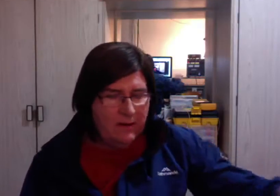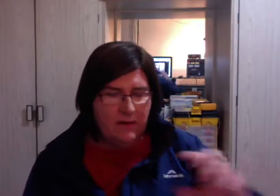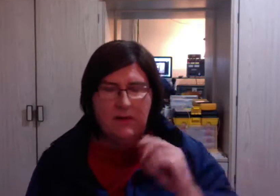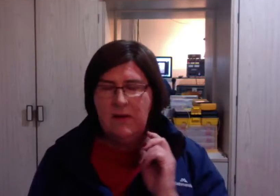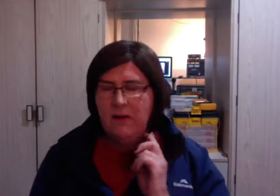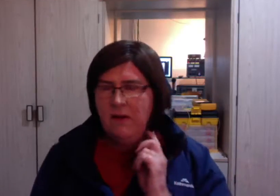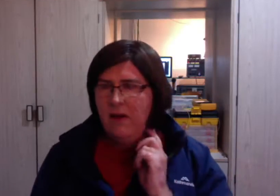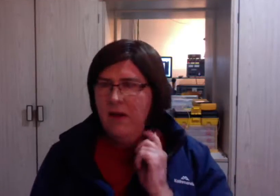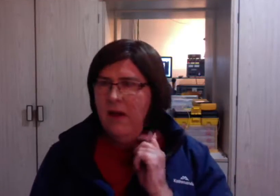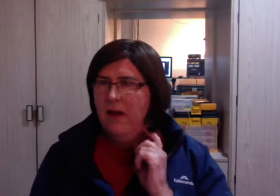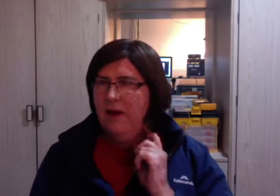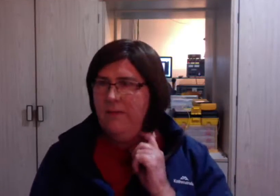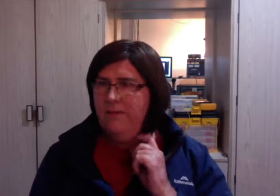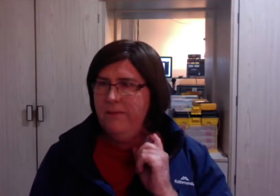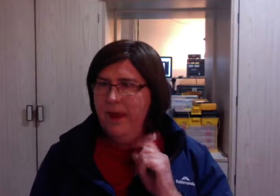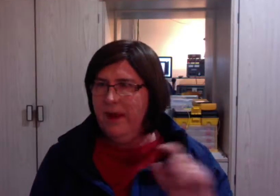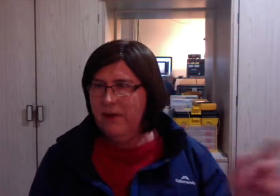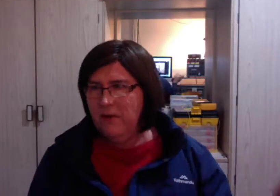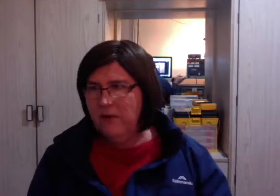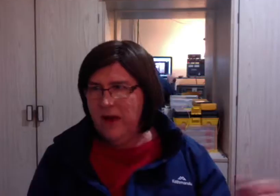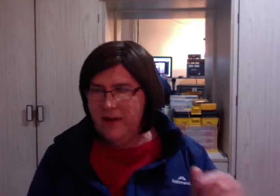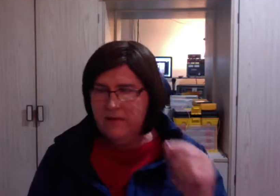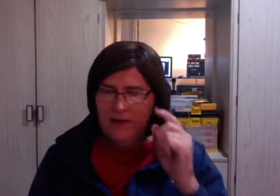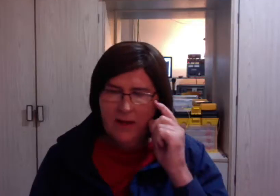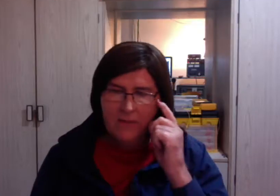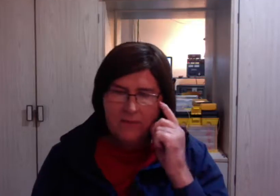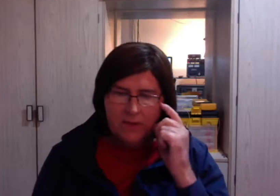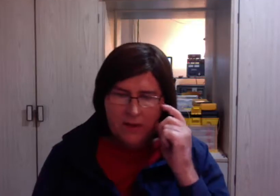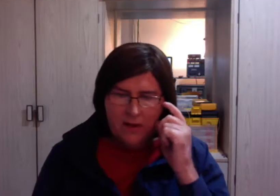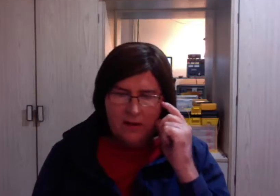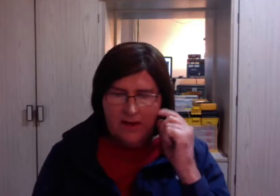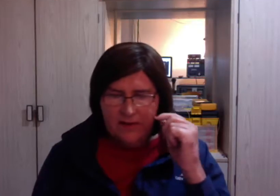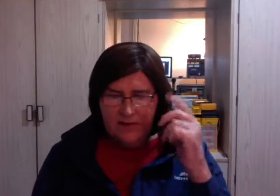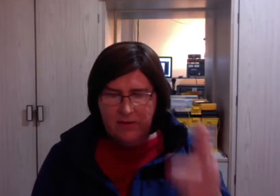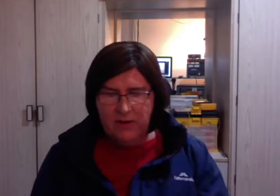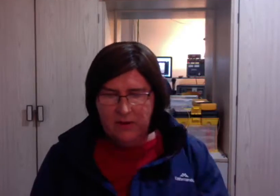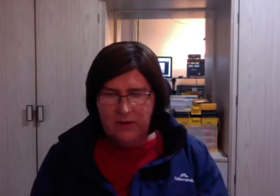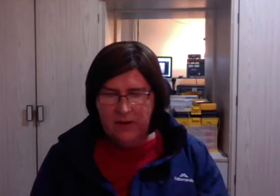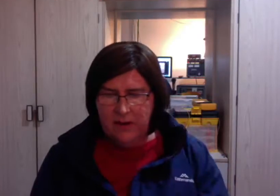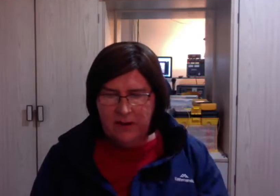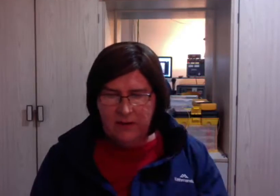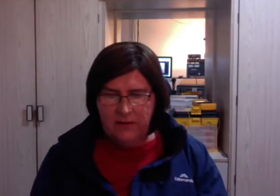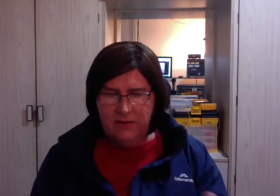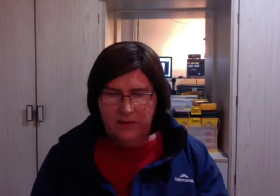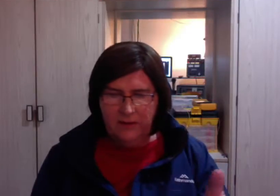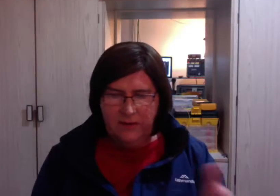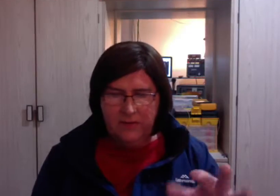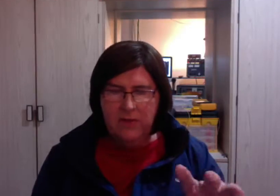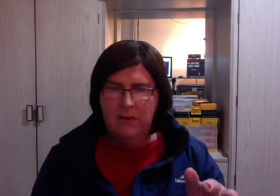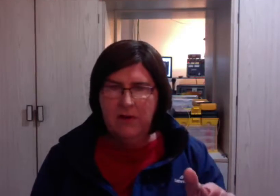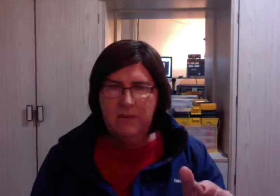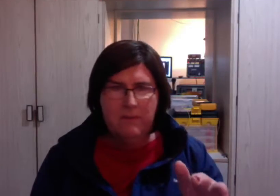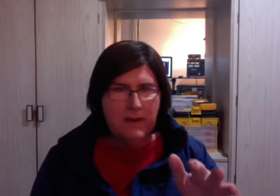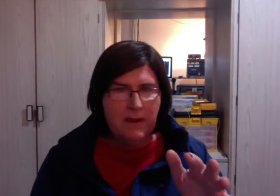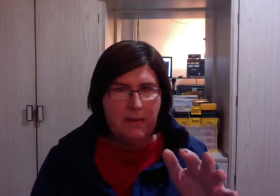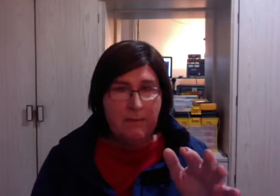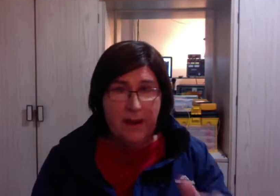desert. Back out to the Hay River. Day seven, I think it is, six or seven, we're in Batten